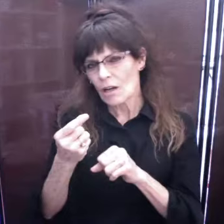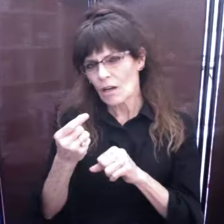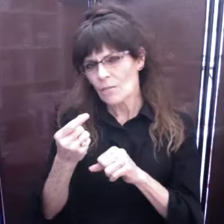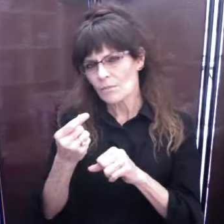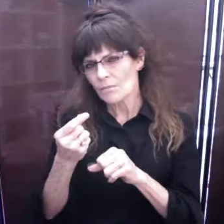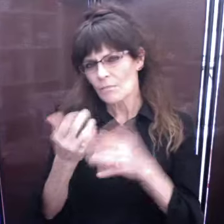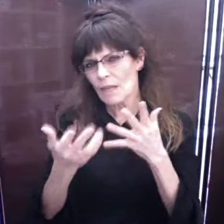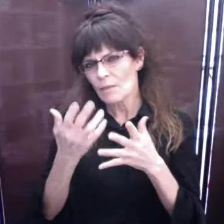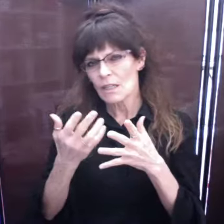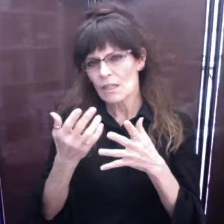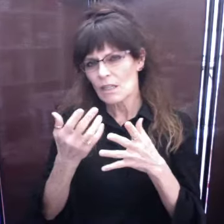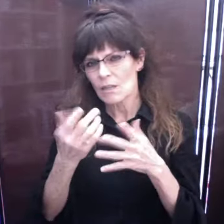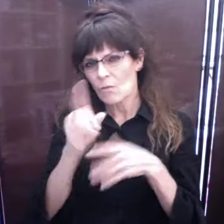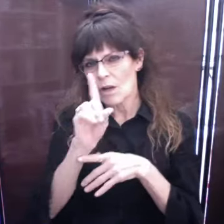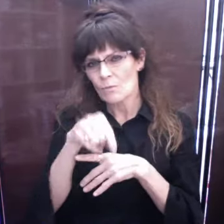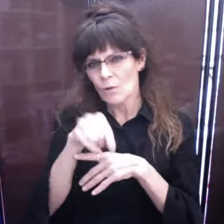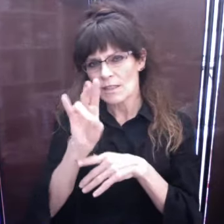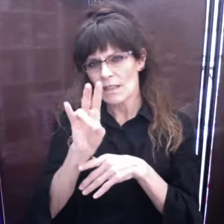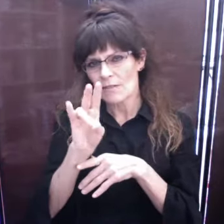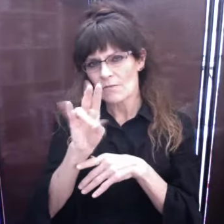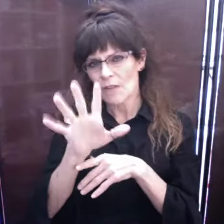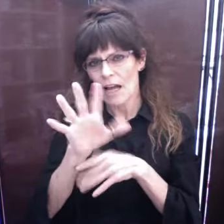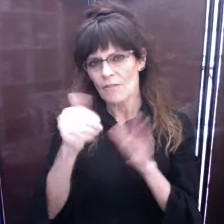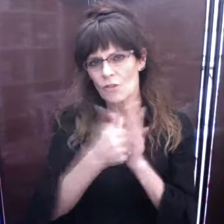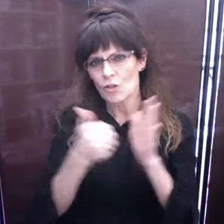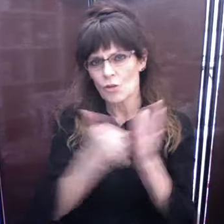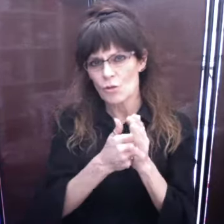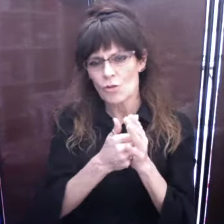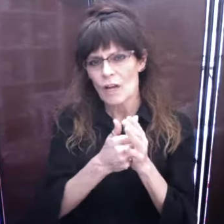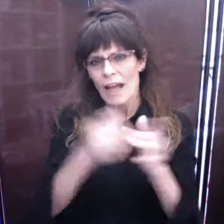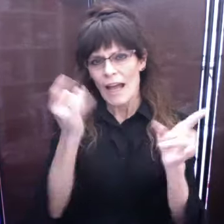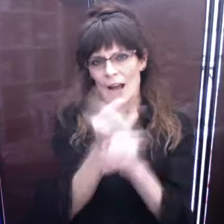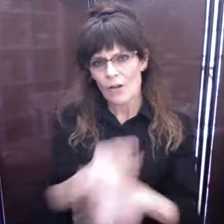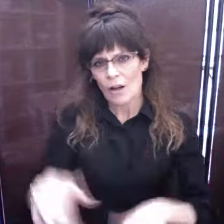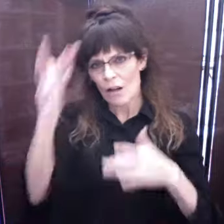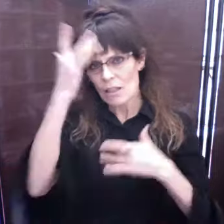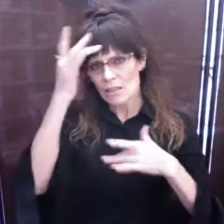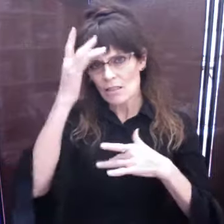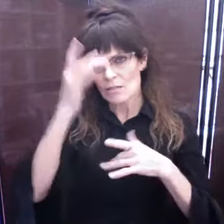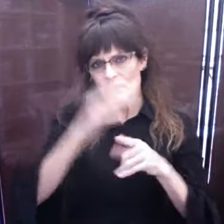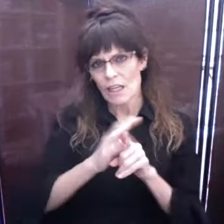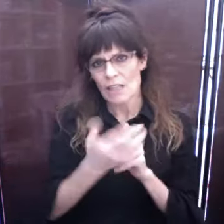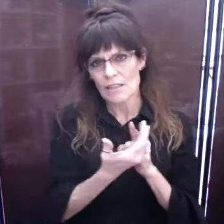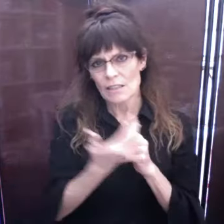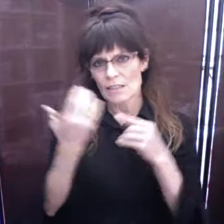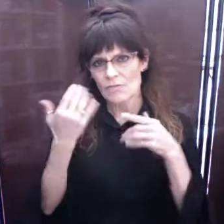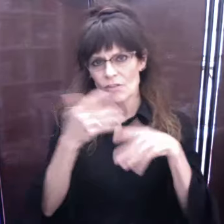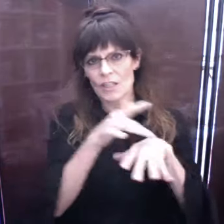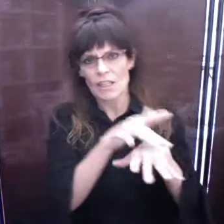maybe 1.75 million new cases of pure alcoholism flooding into Alcoholics Anonymous. And boy, do I